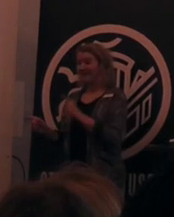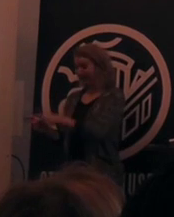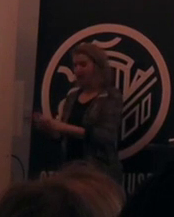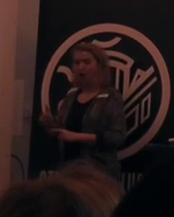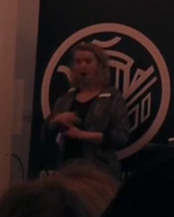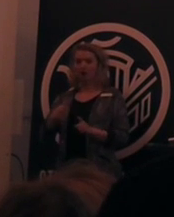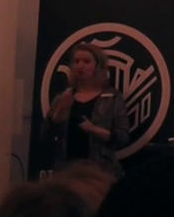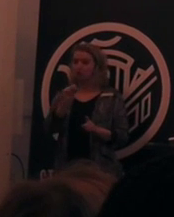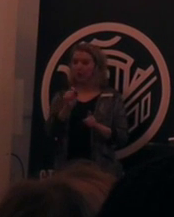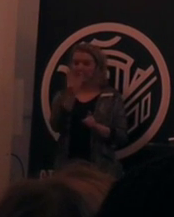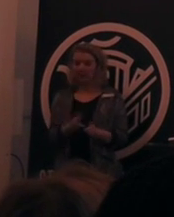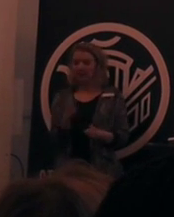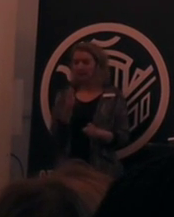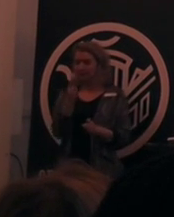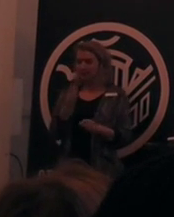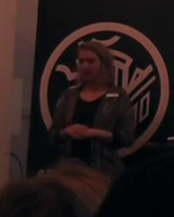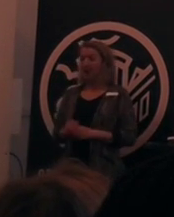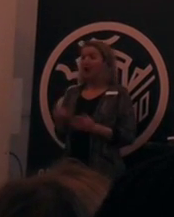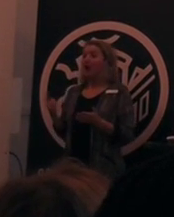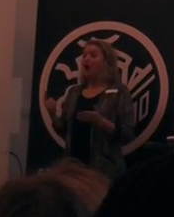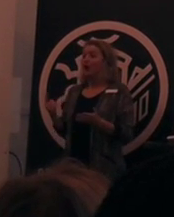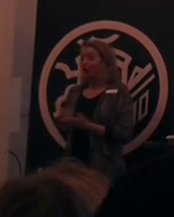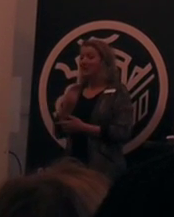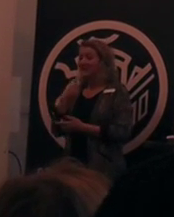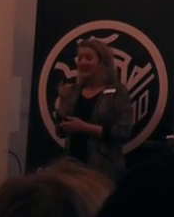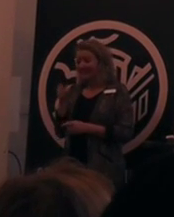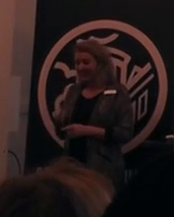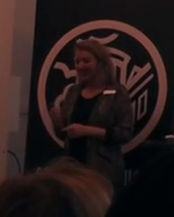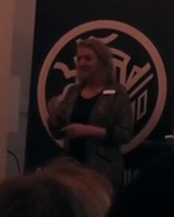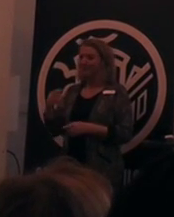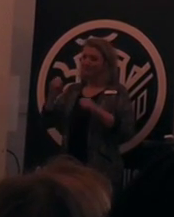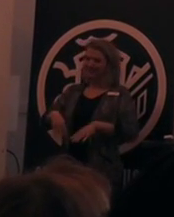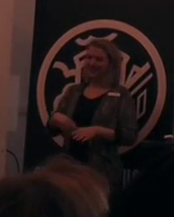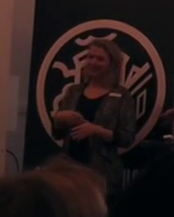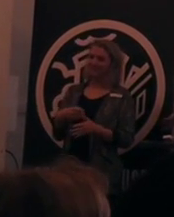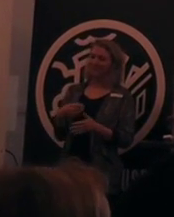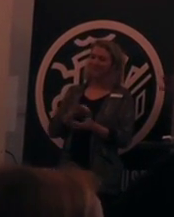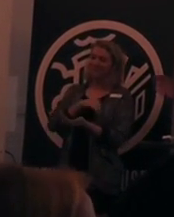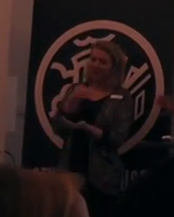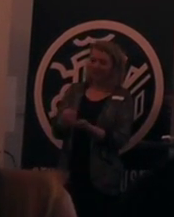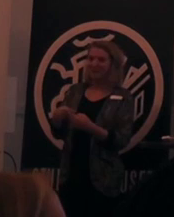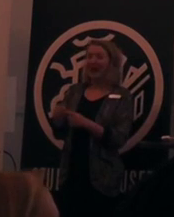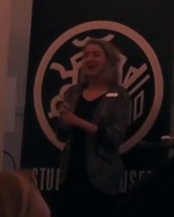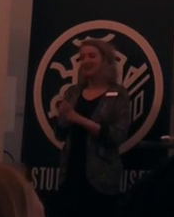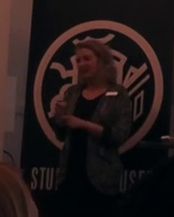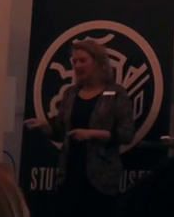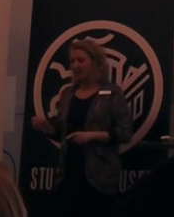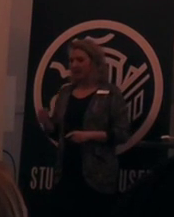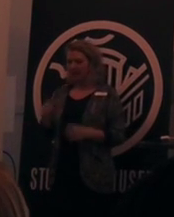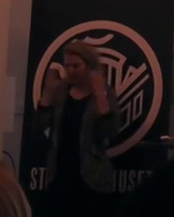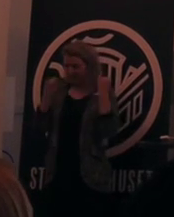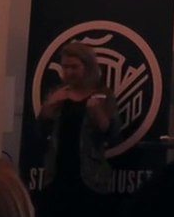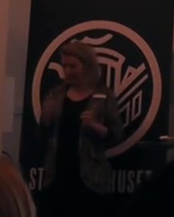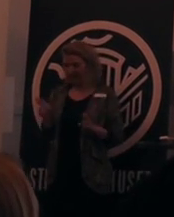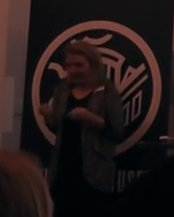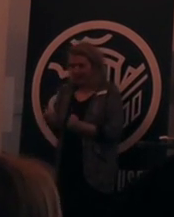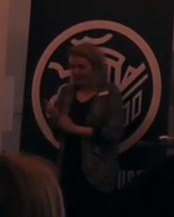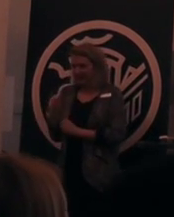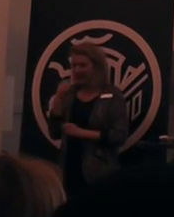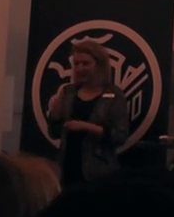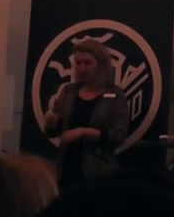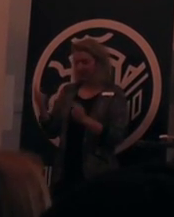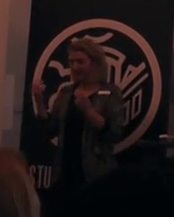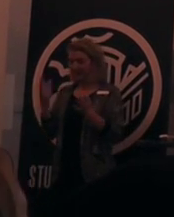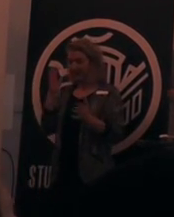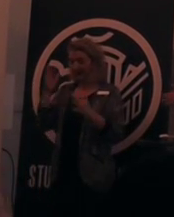you say that, we lose State Department funding, but I still get to go. So the embassy's like, well, we can't pay for this now. But